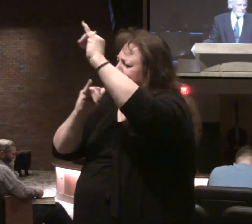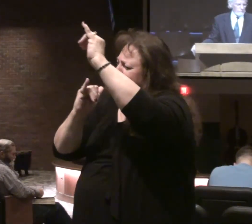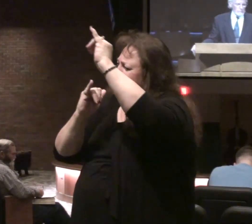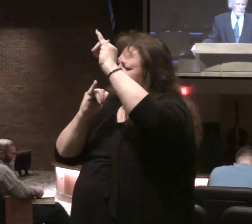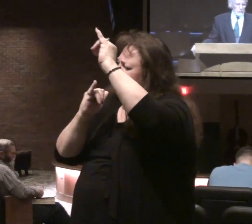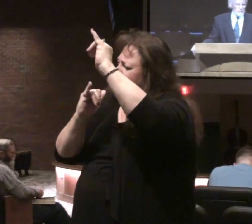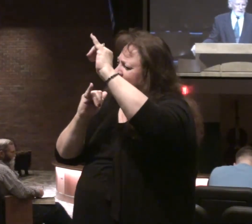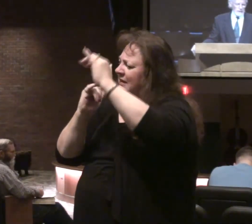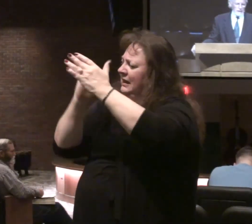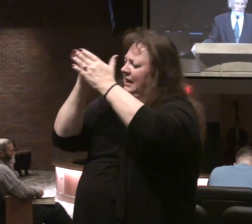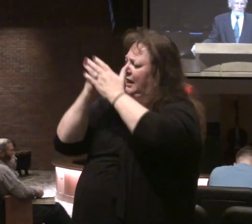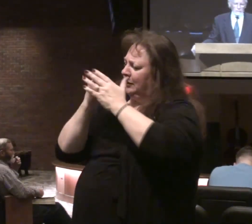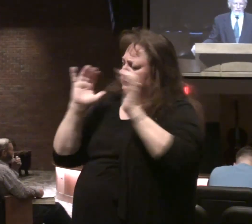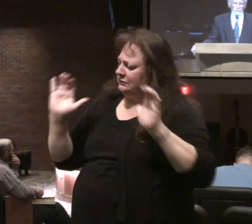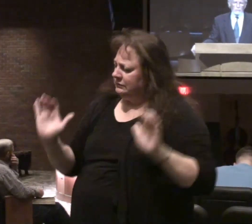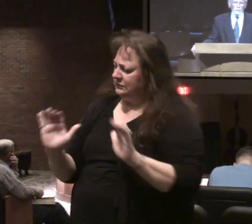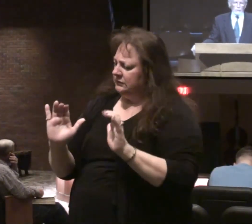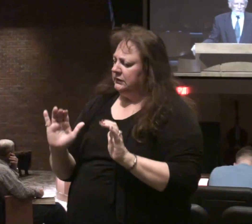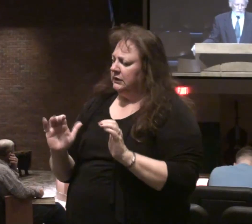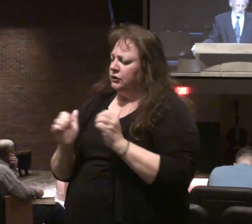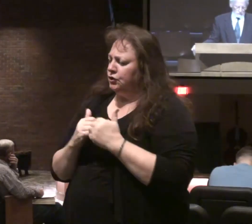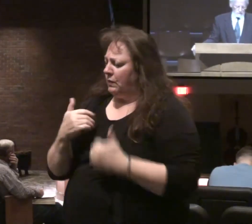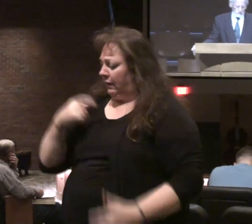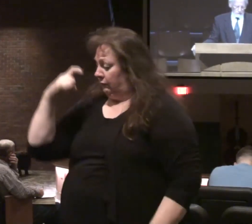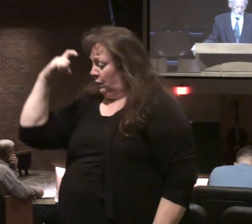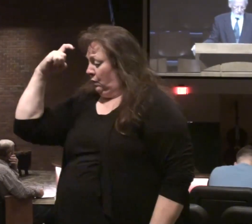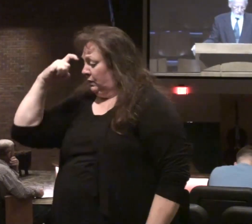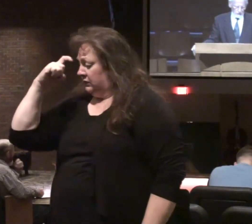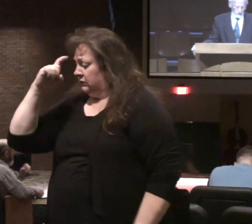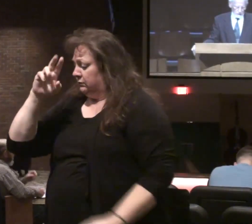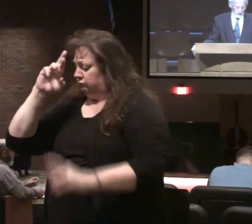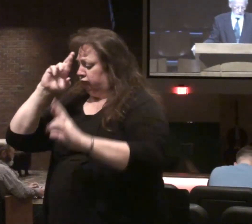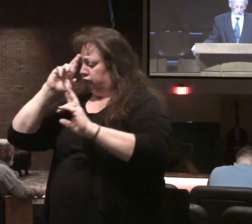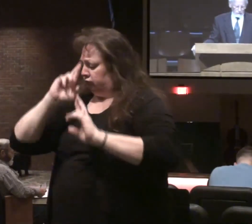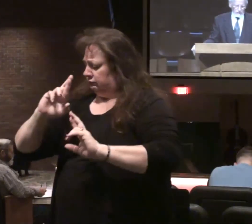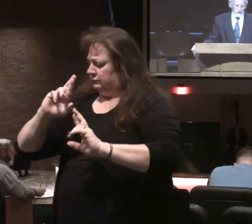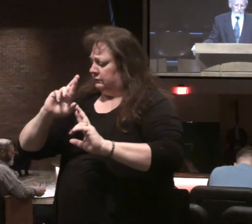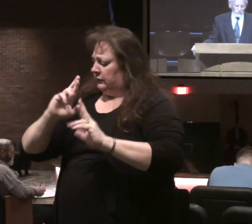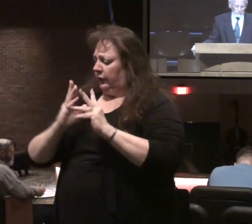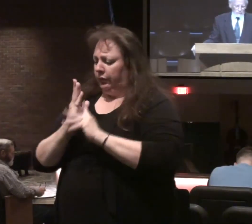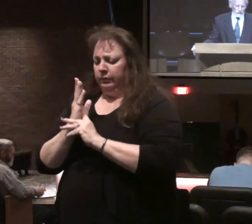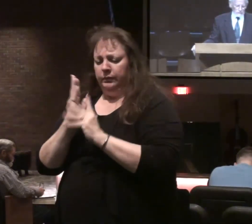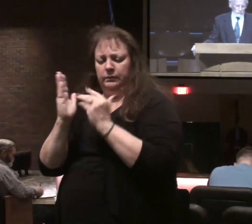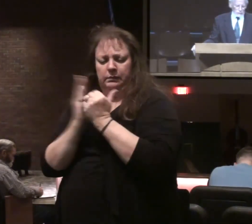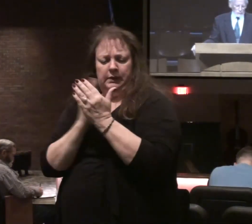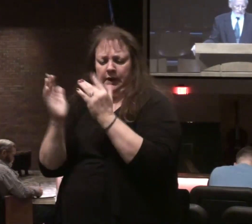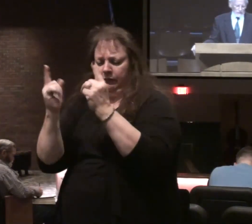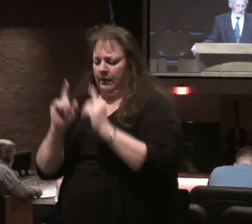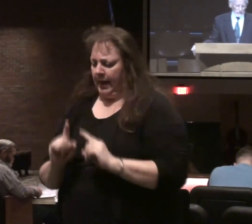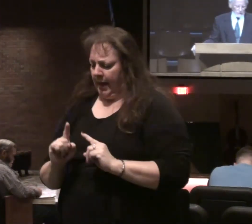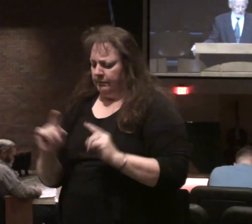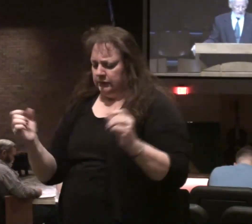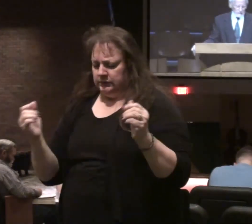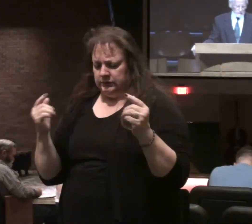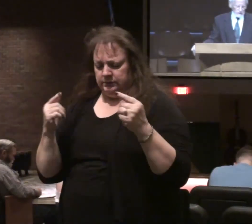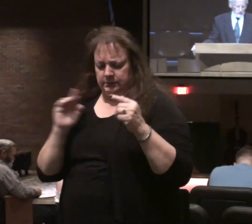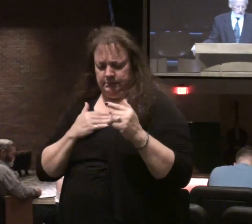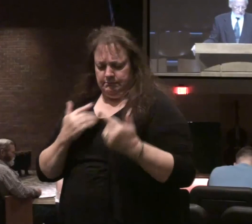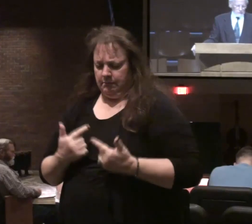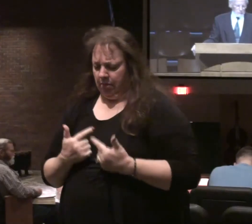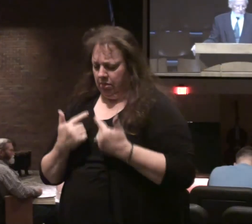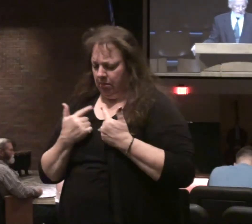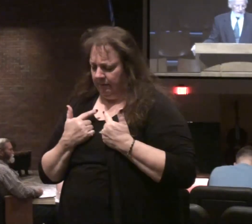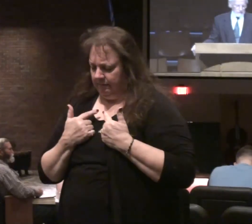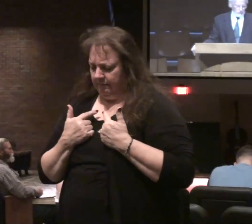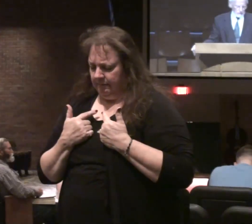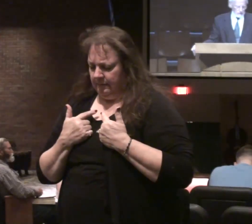we function and carry ourselves with wisdom through the various circumstances you bring into our lives.